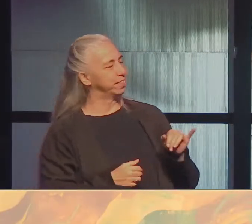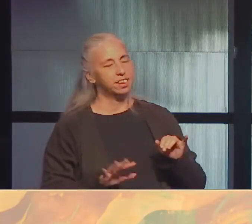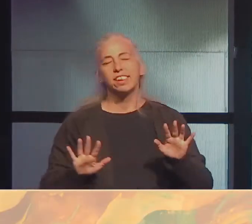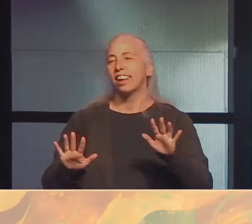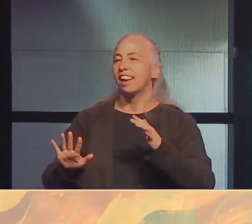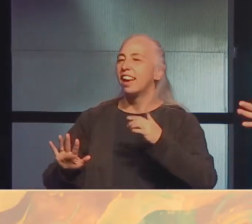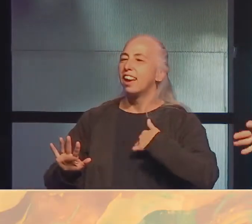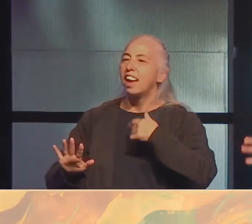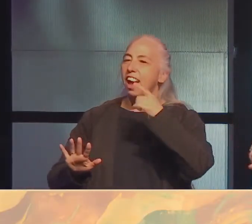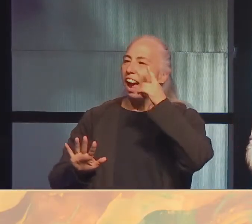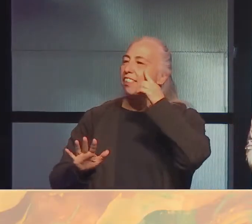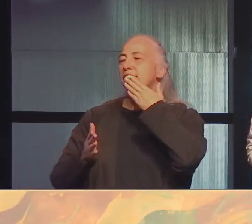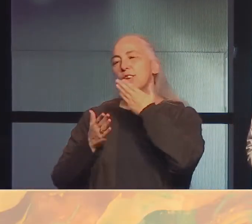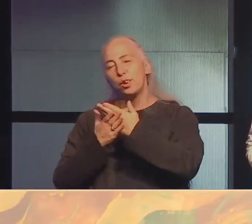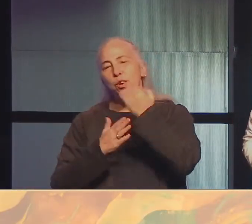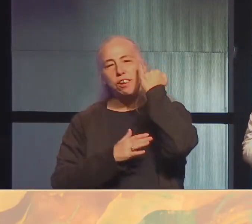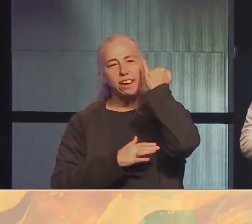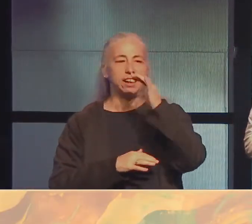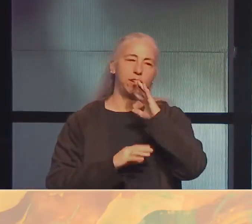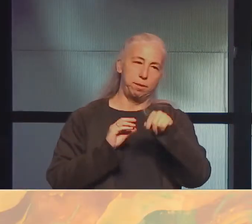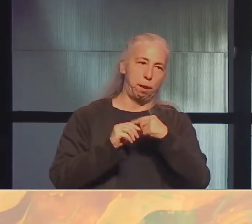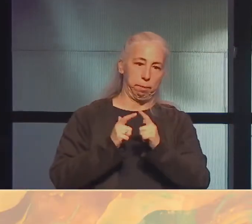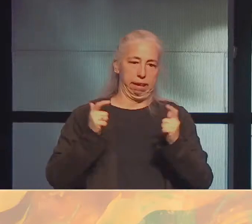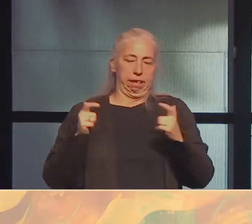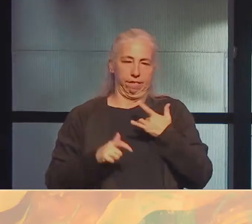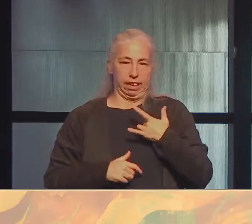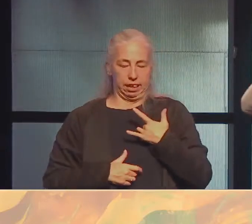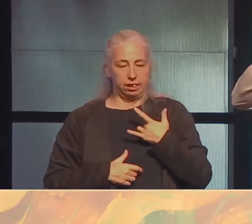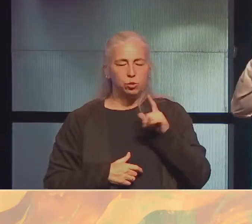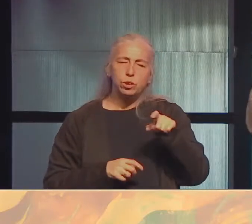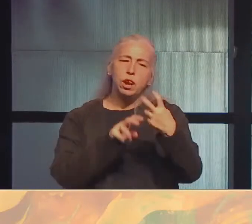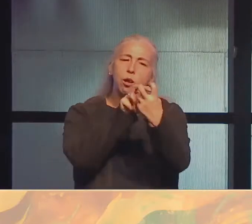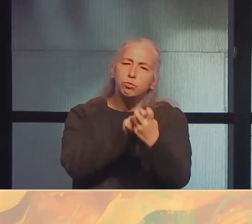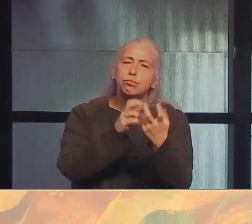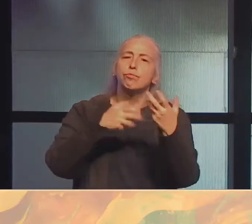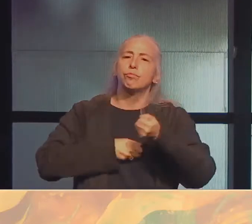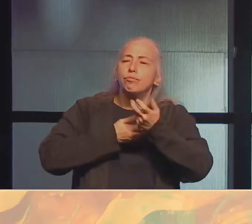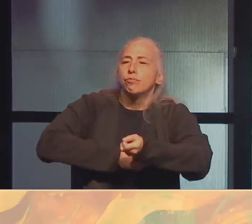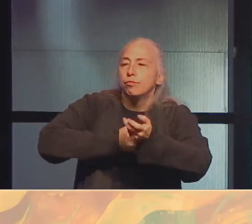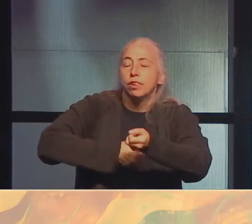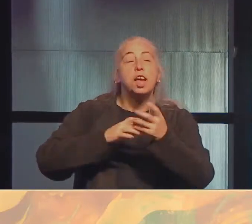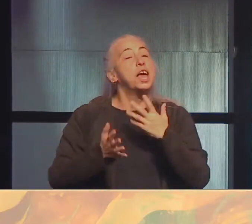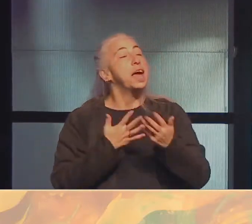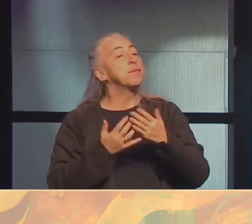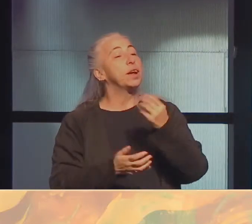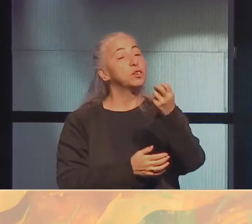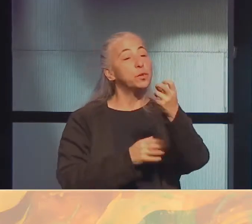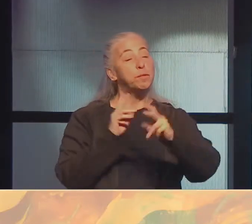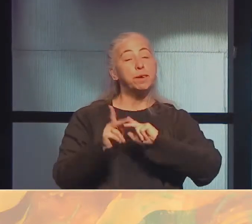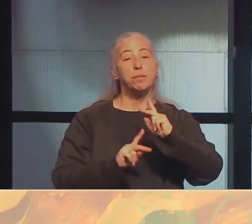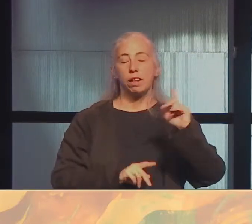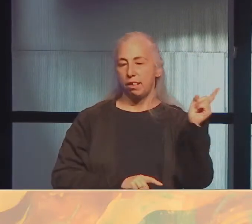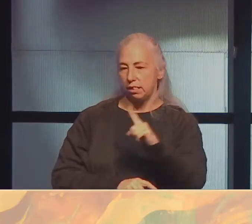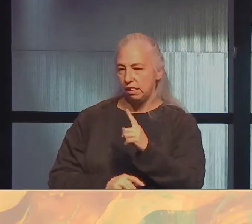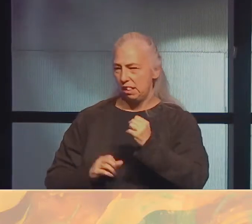I think it's a good idea to talk about big feelings, by the way. Right? They're filled with fear, intimidation, insecurity. But here's the thing.